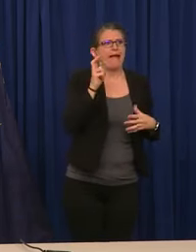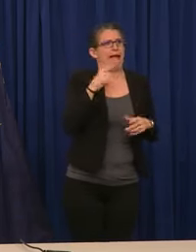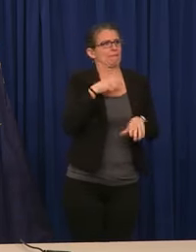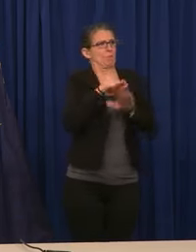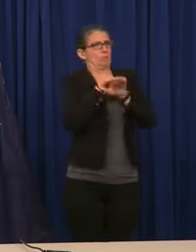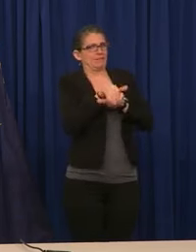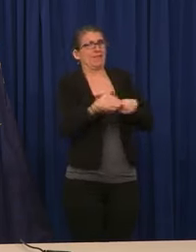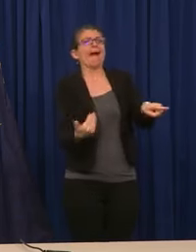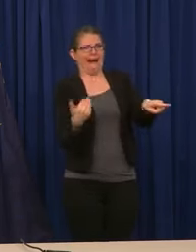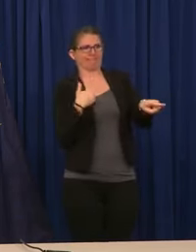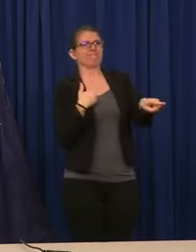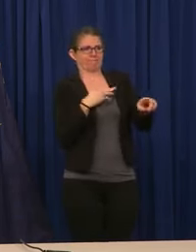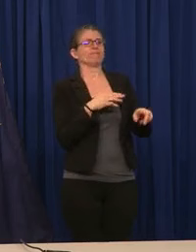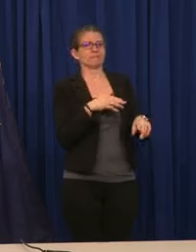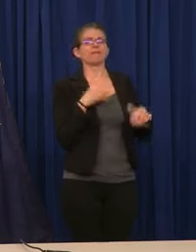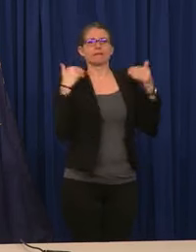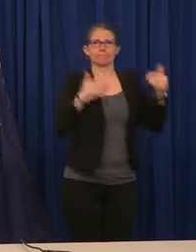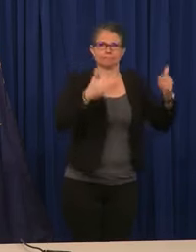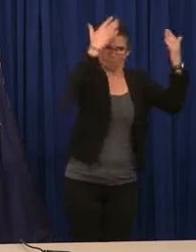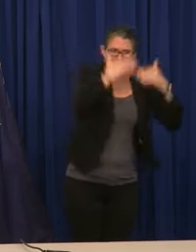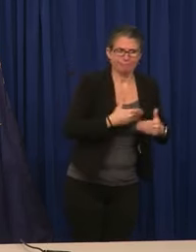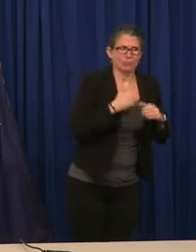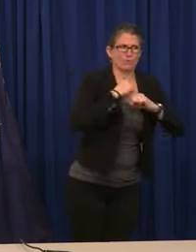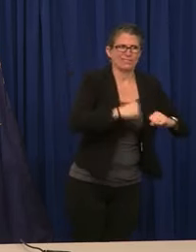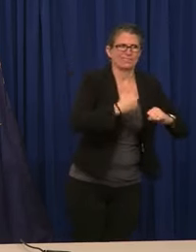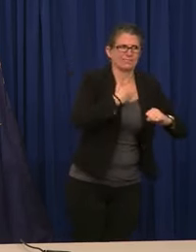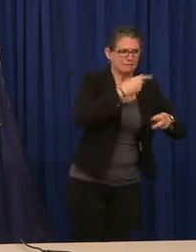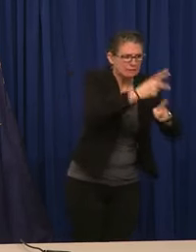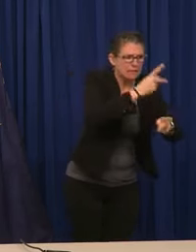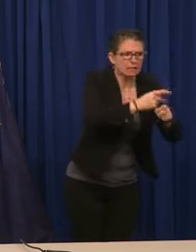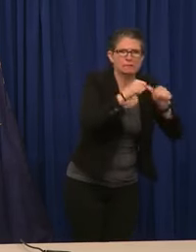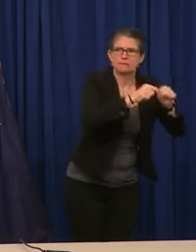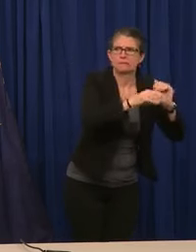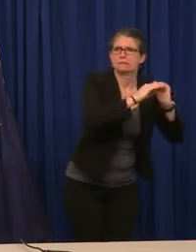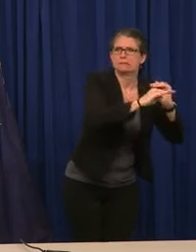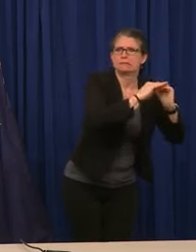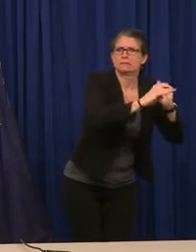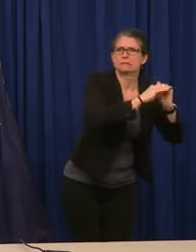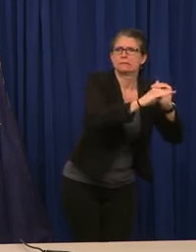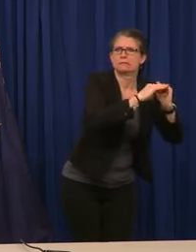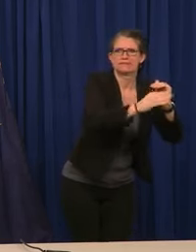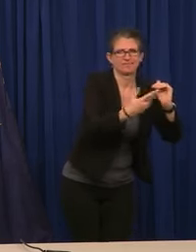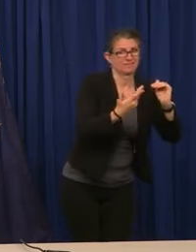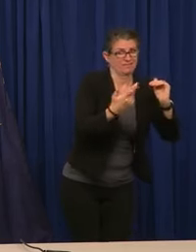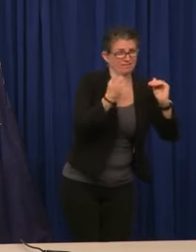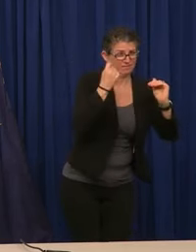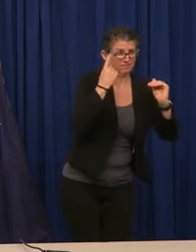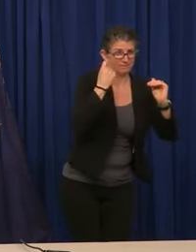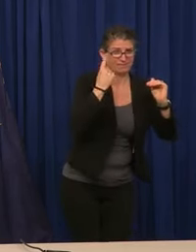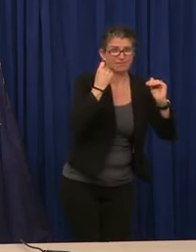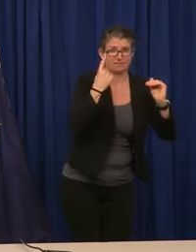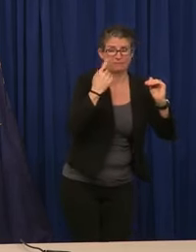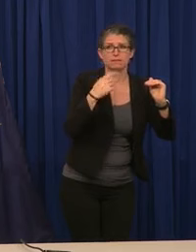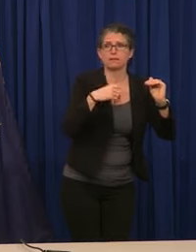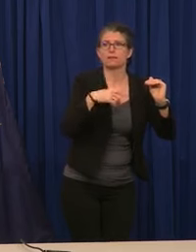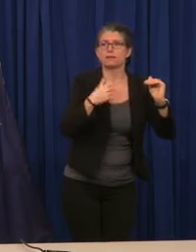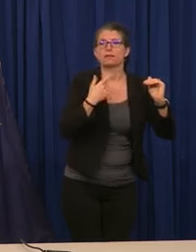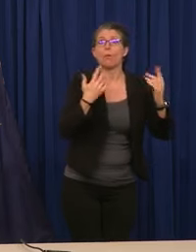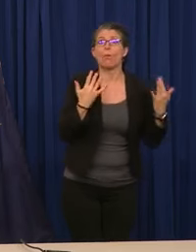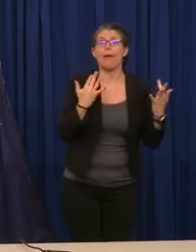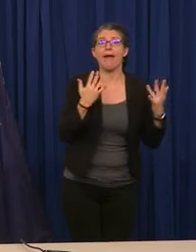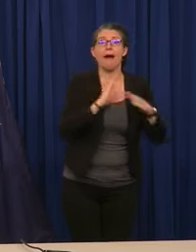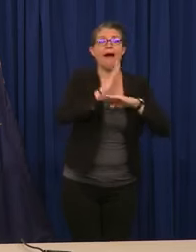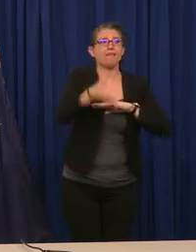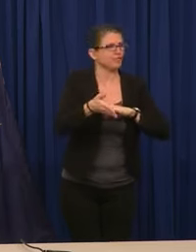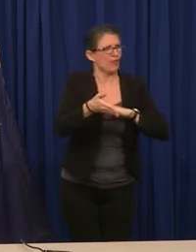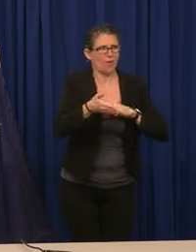positive and take the necessary PPE precautions as a result of that. If that test on that